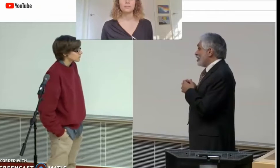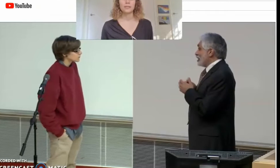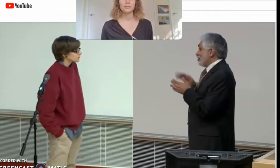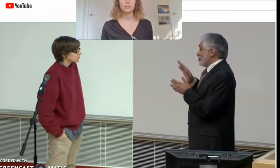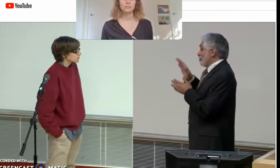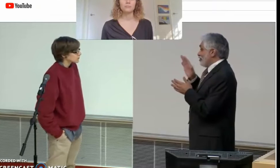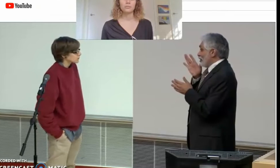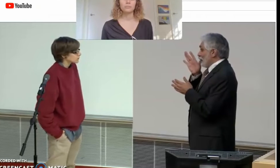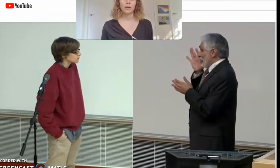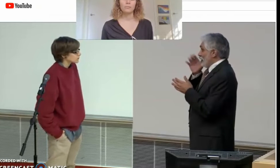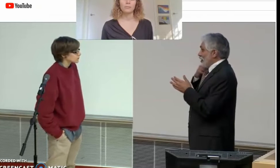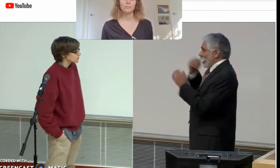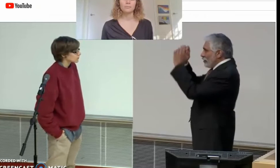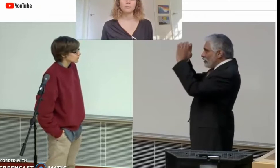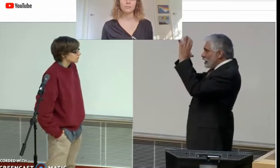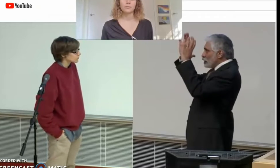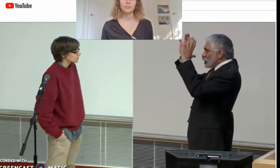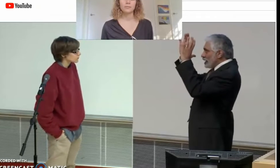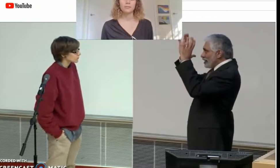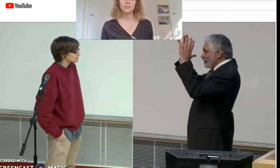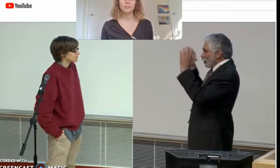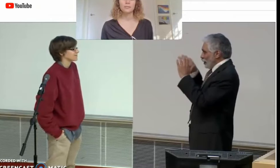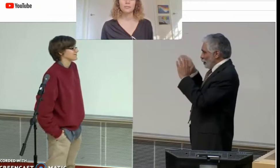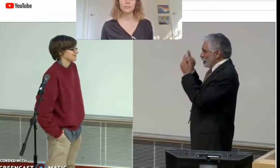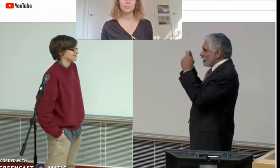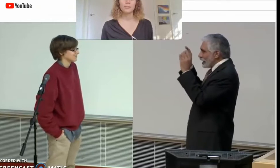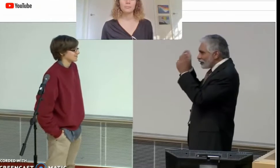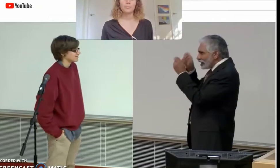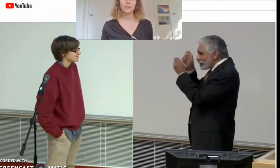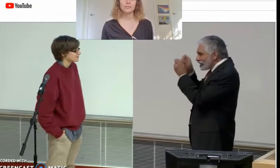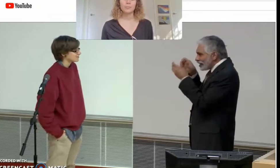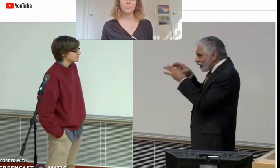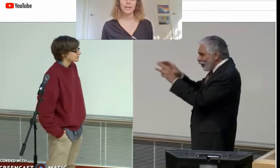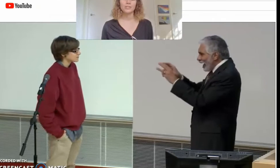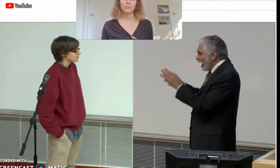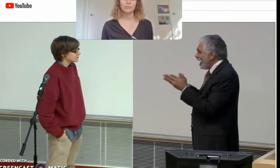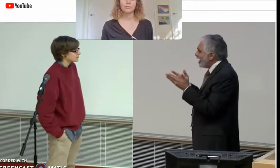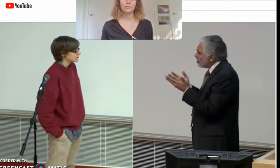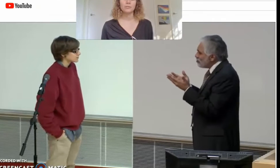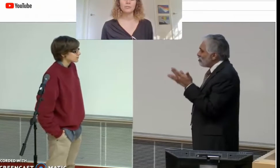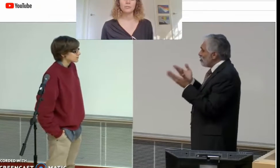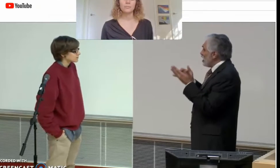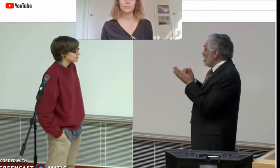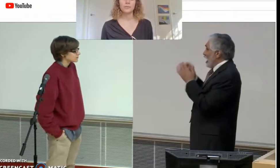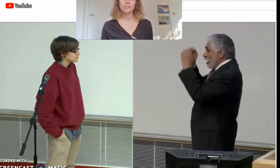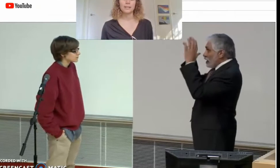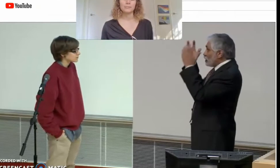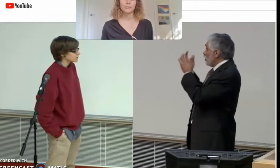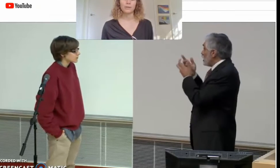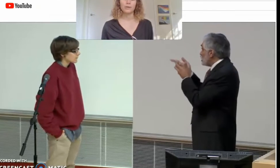that you can help people. You can help your parents imagine exactly what's going on